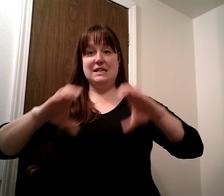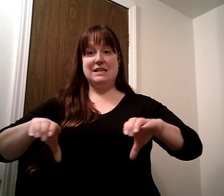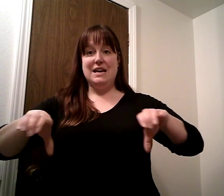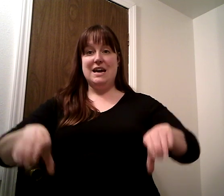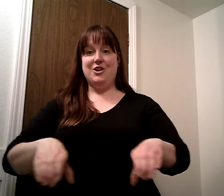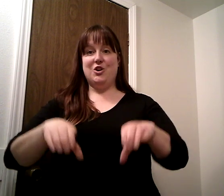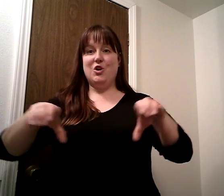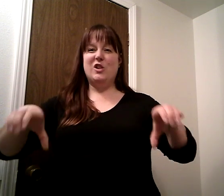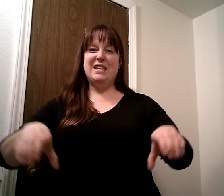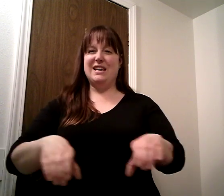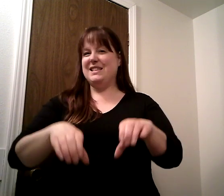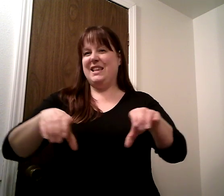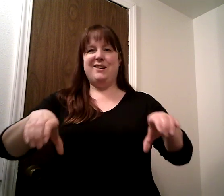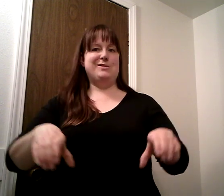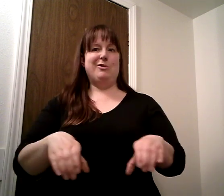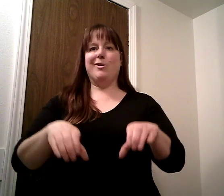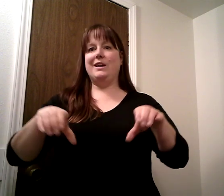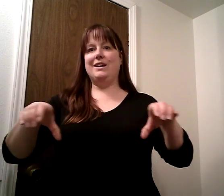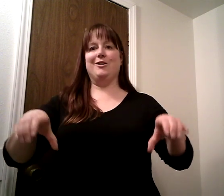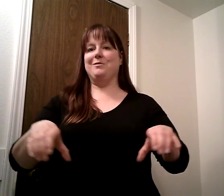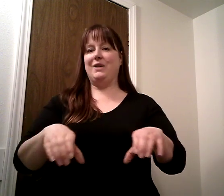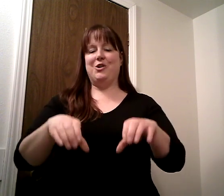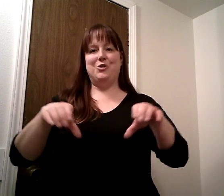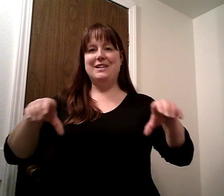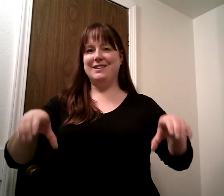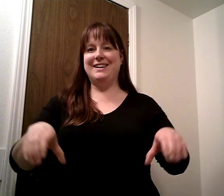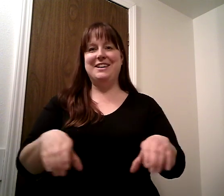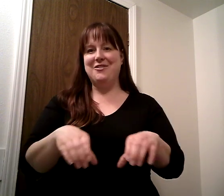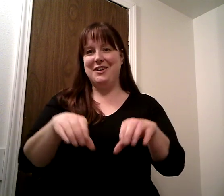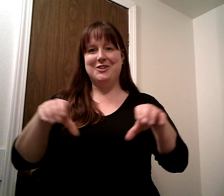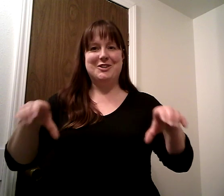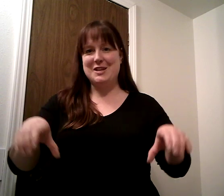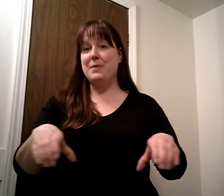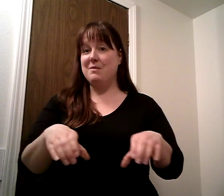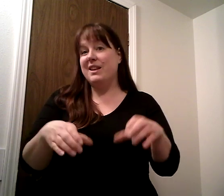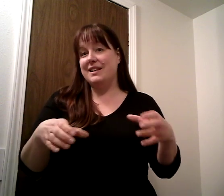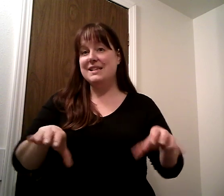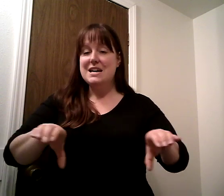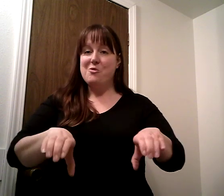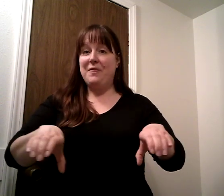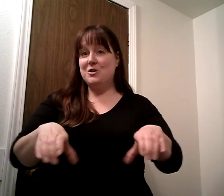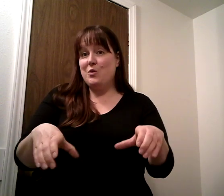this, and you're going to go like this. I think of someone working, or I don't know, tilling a field or something, but that's what they're doing,